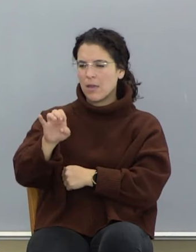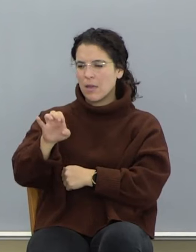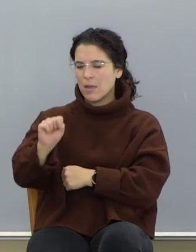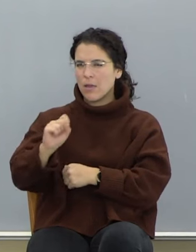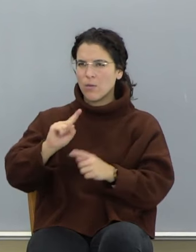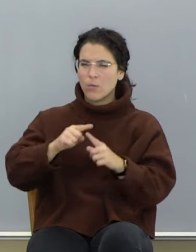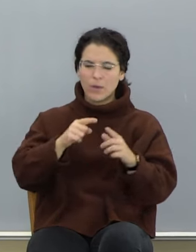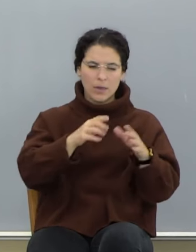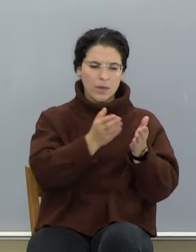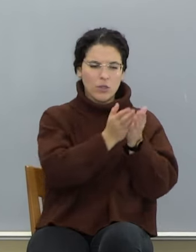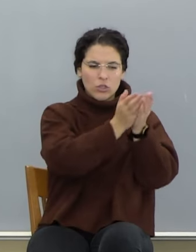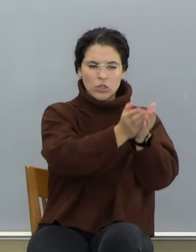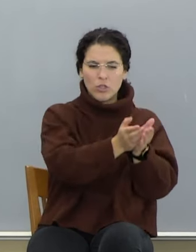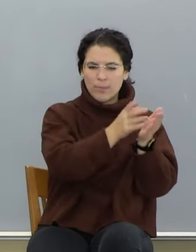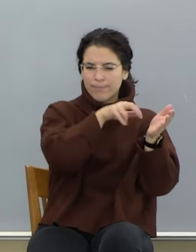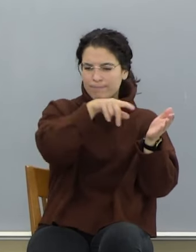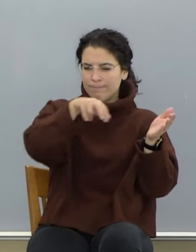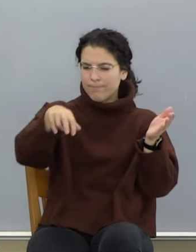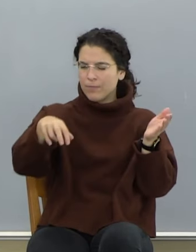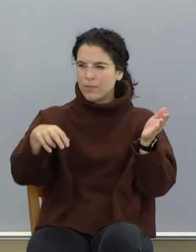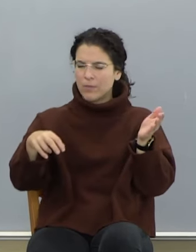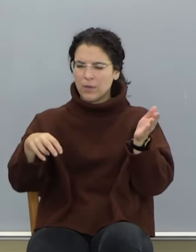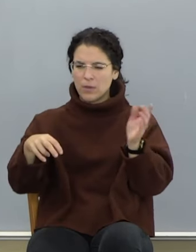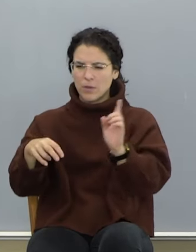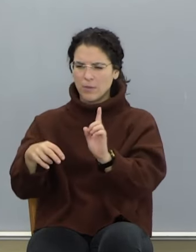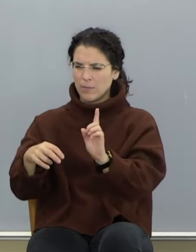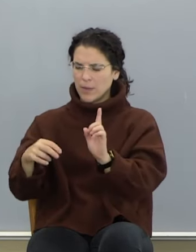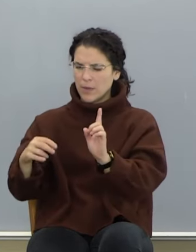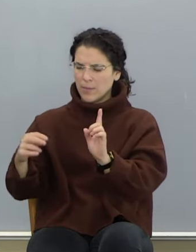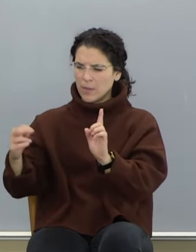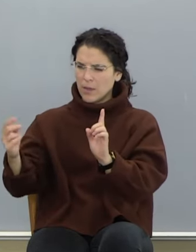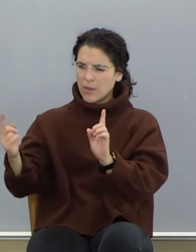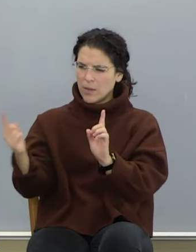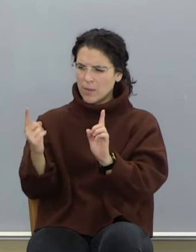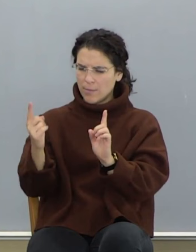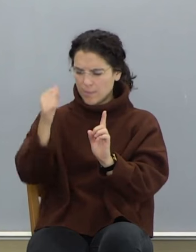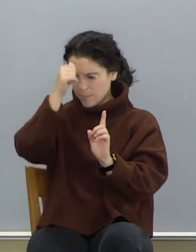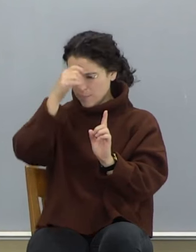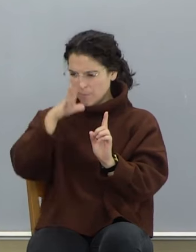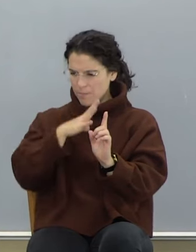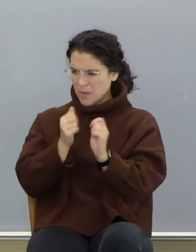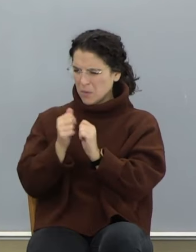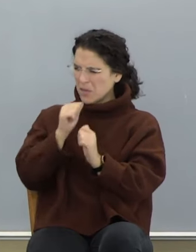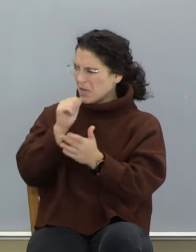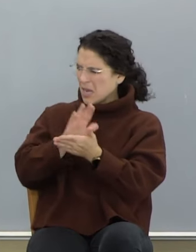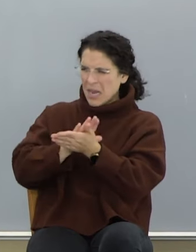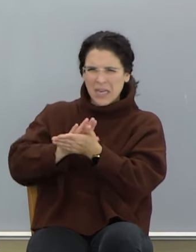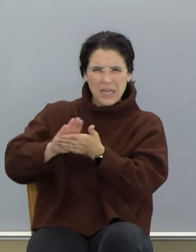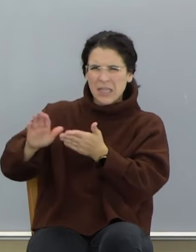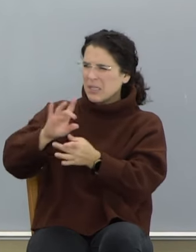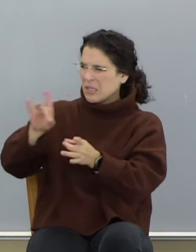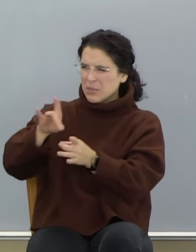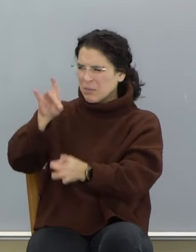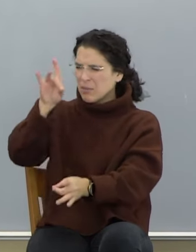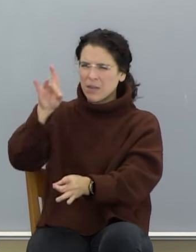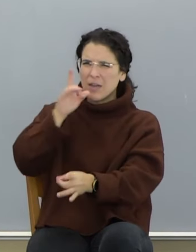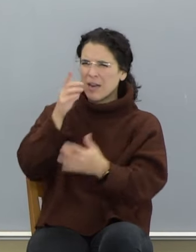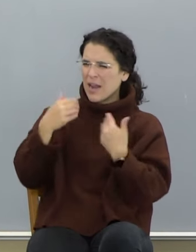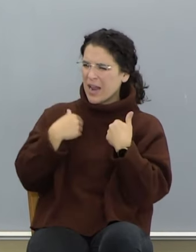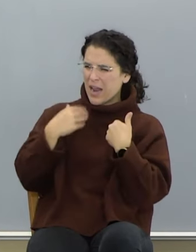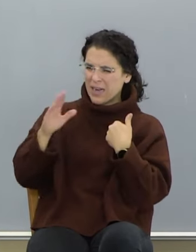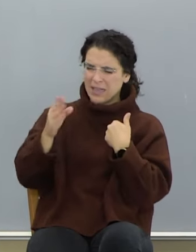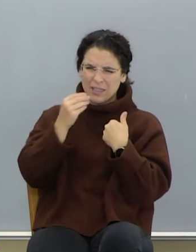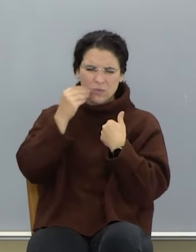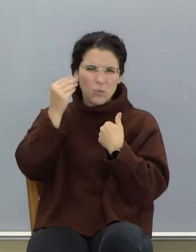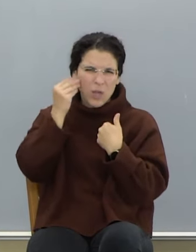of the ship, immediately there met him out of the tombs a man with an unclean spirit, and had his